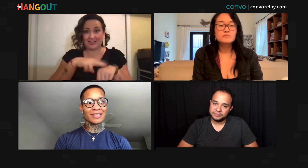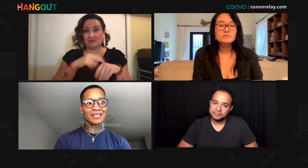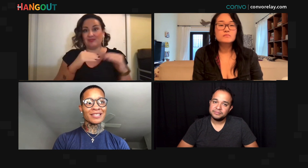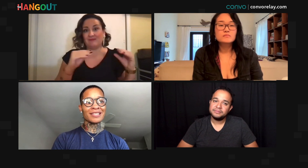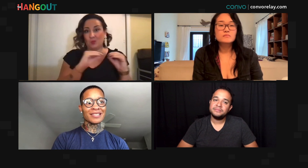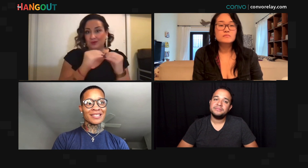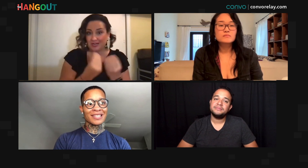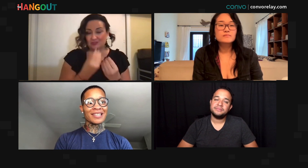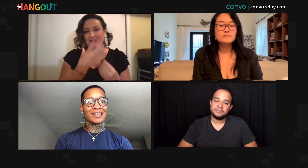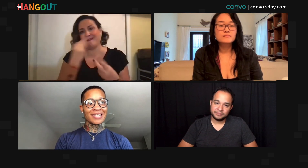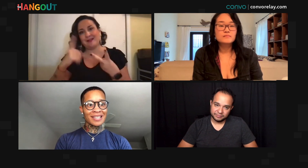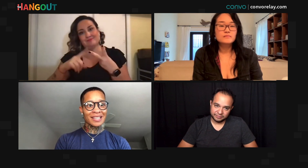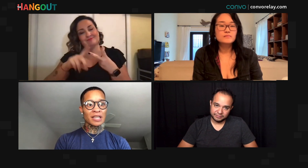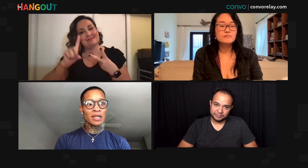Deaf, RAD,